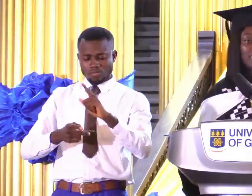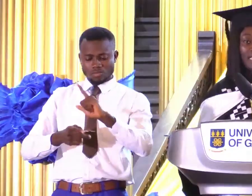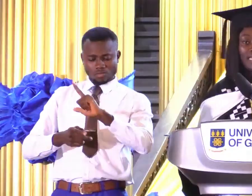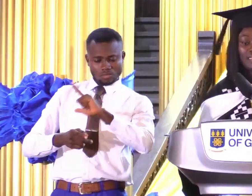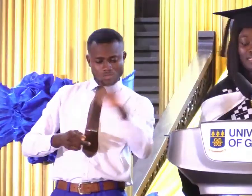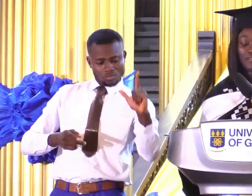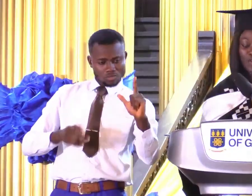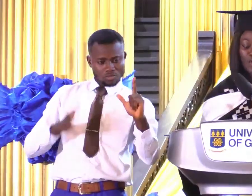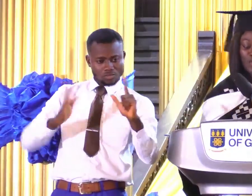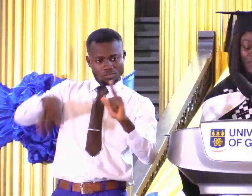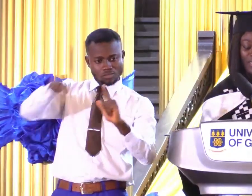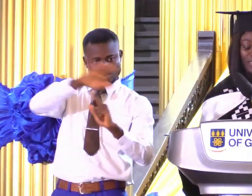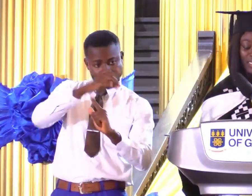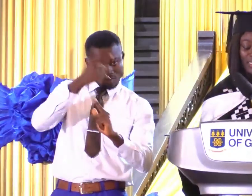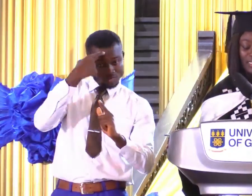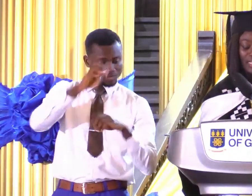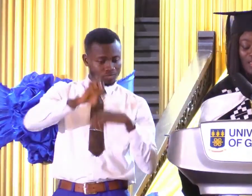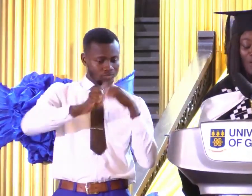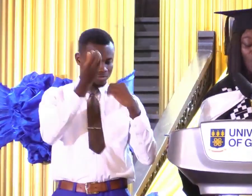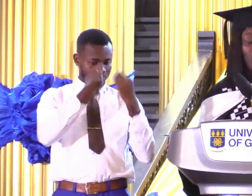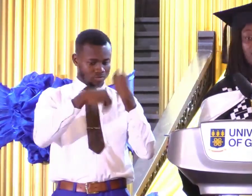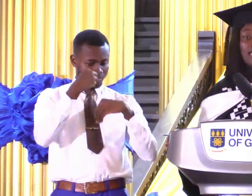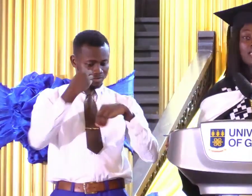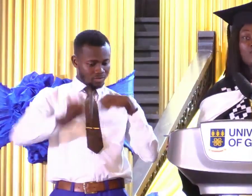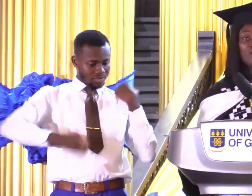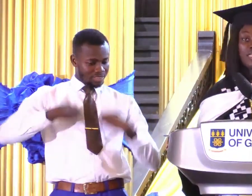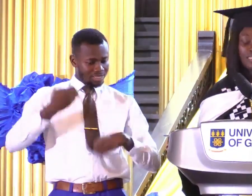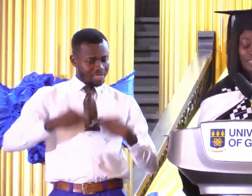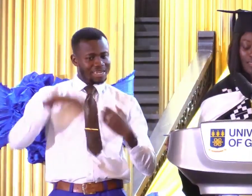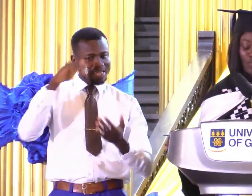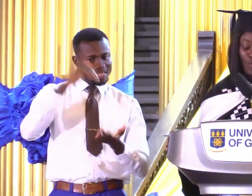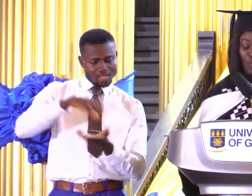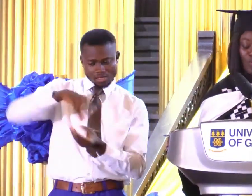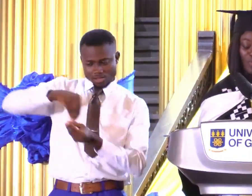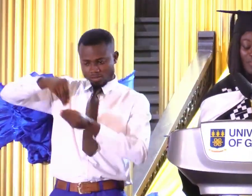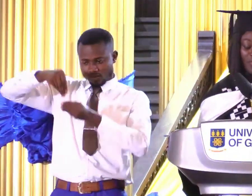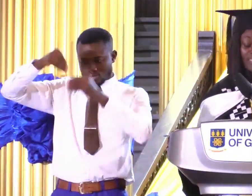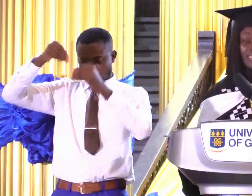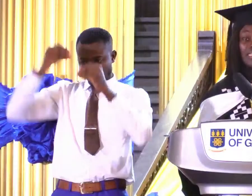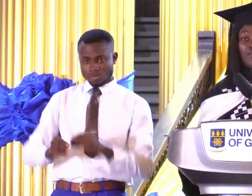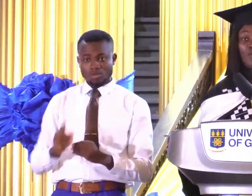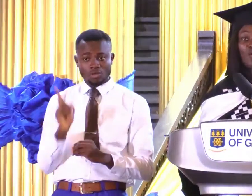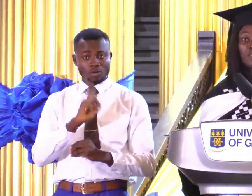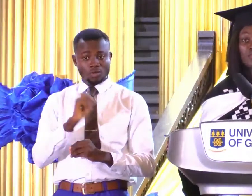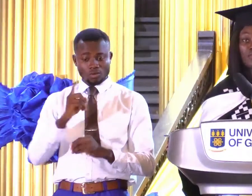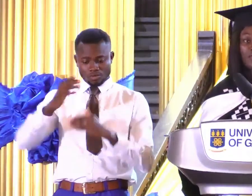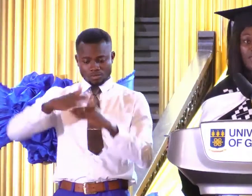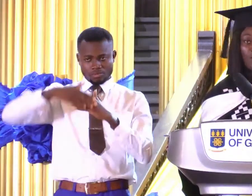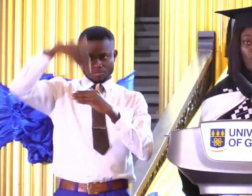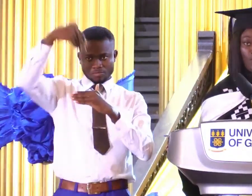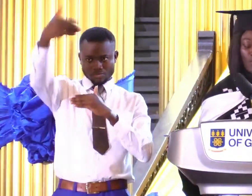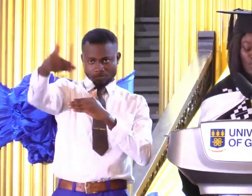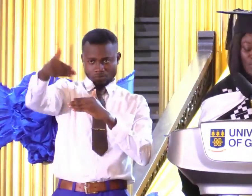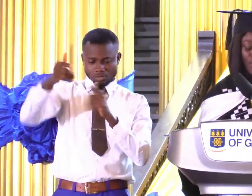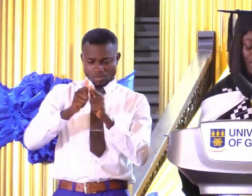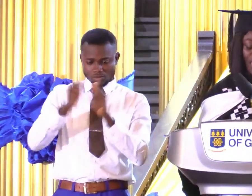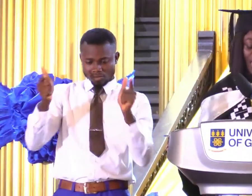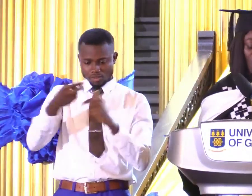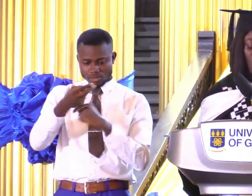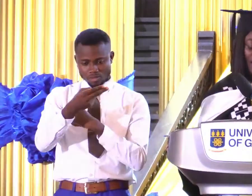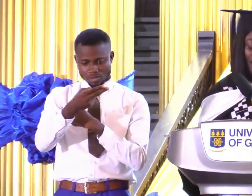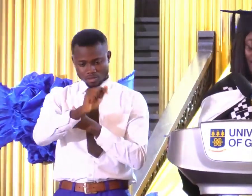left-hand side for your refreshments, whilst our students will be refreshed at the forecourts of the Great Hall.